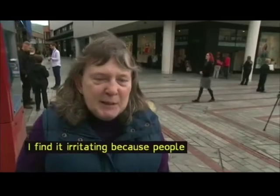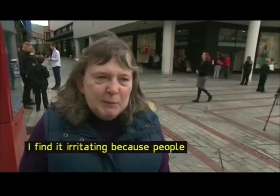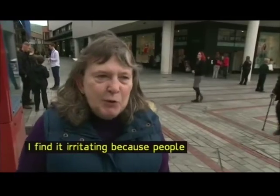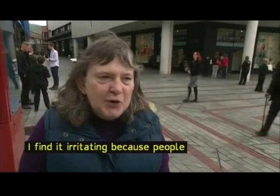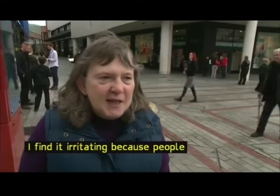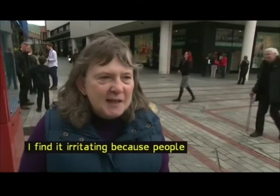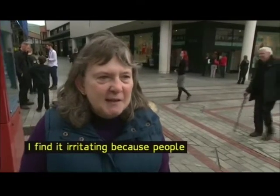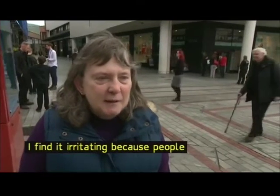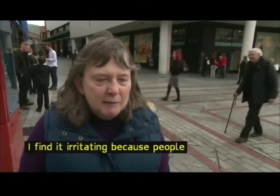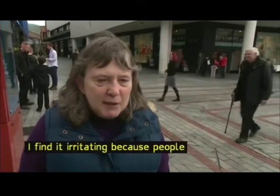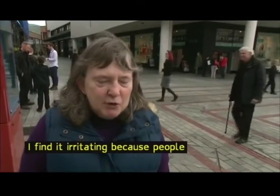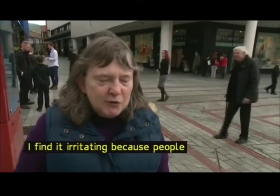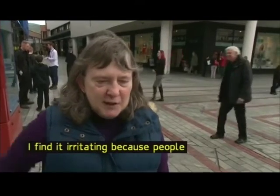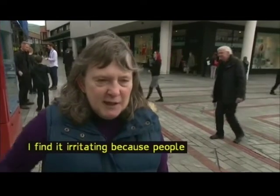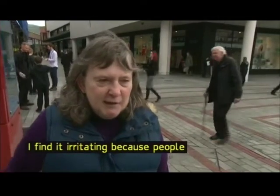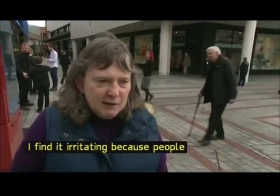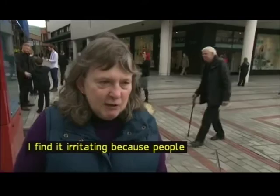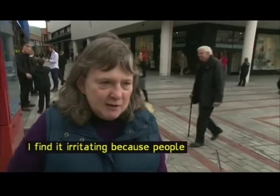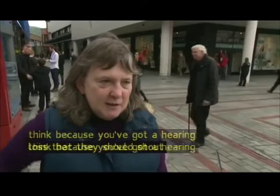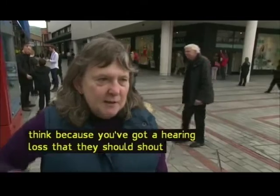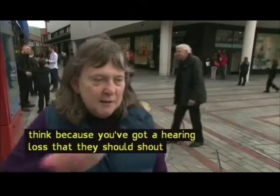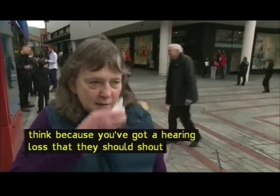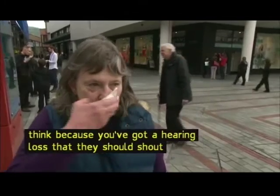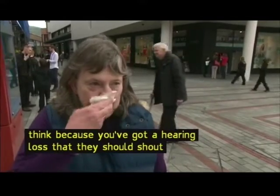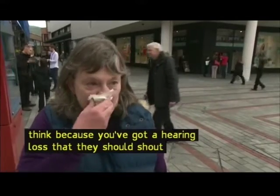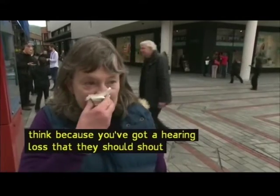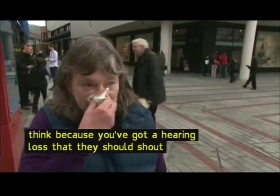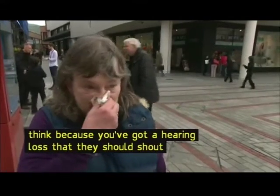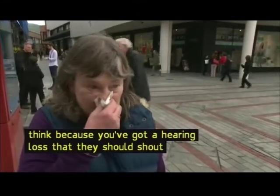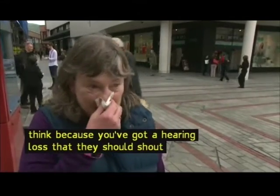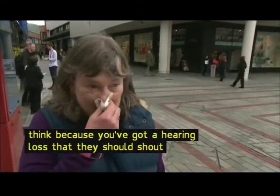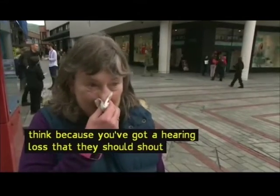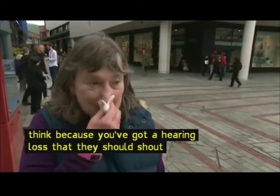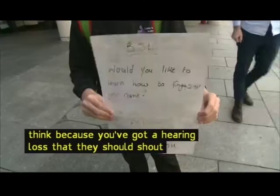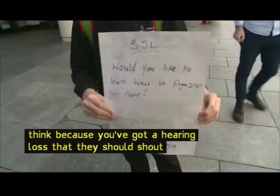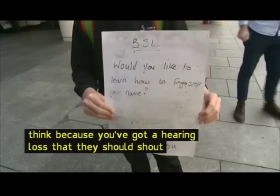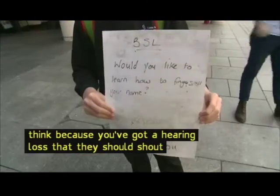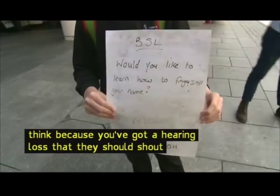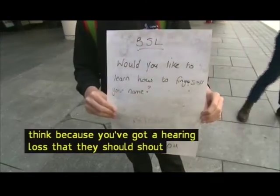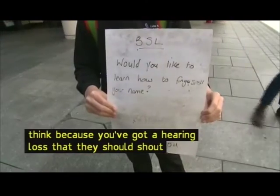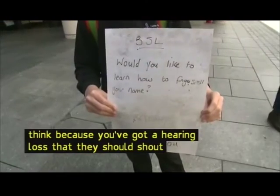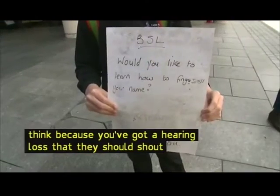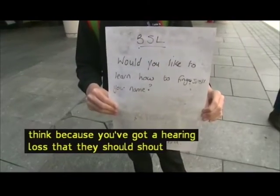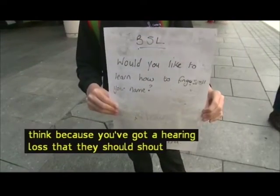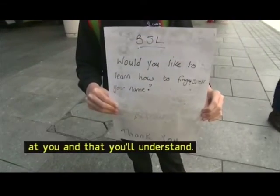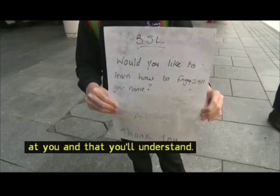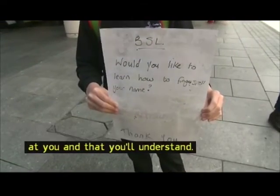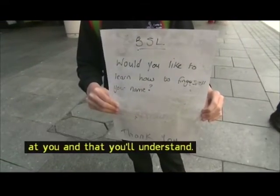people think, because you've got a hearing loss, that they should shout at you and that you'll understand. Learning